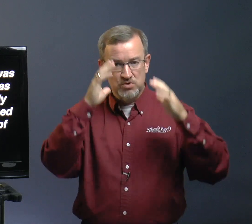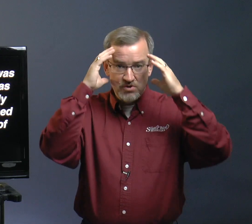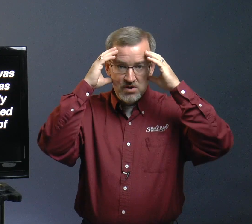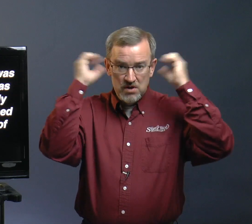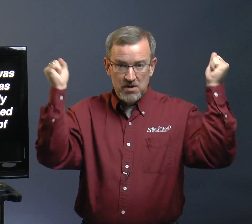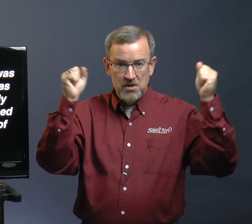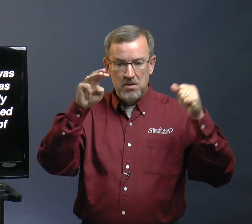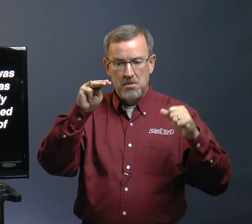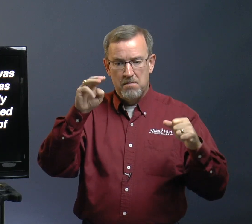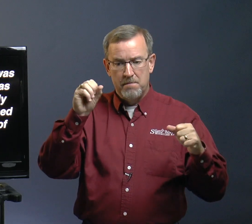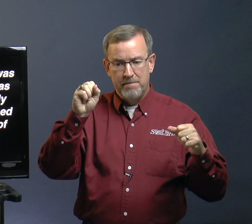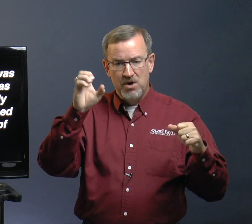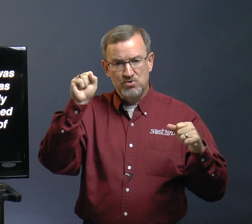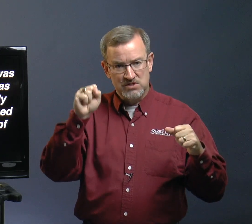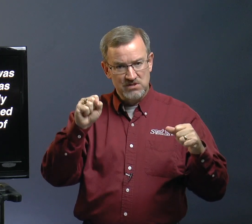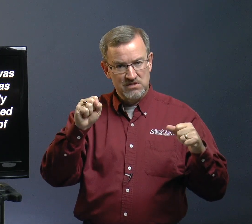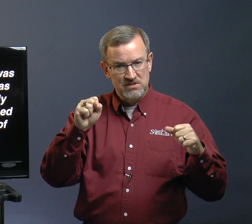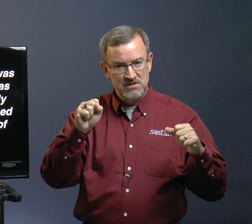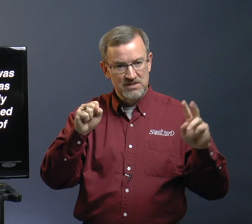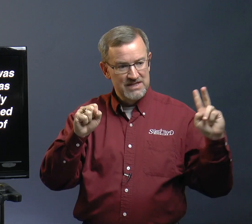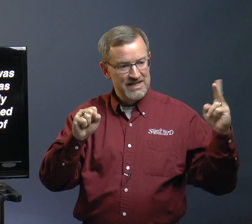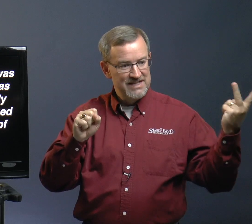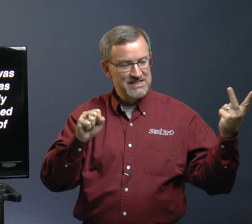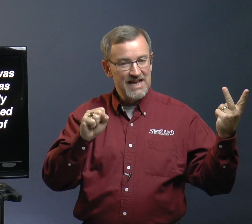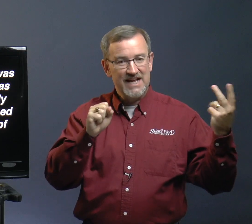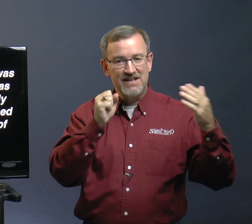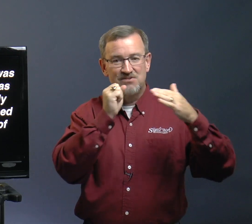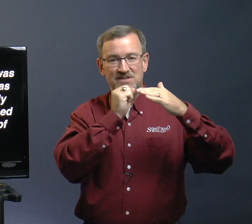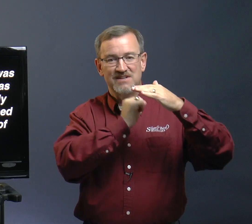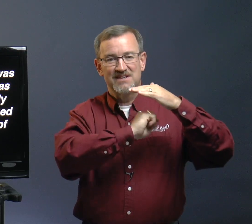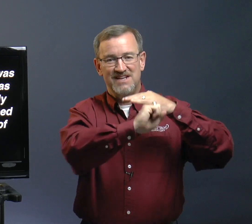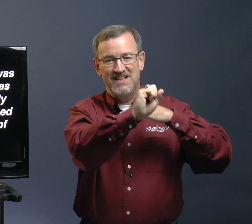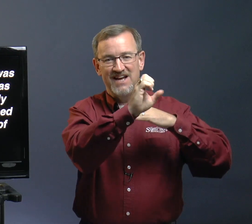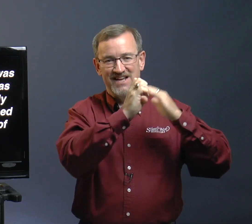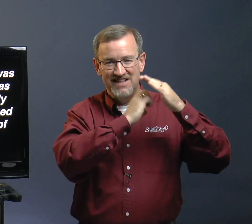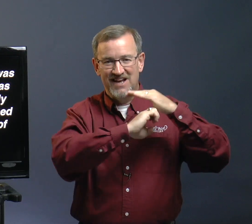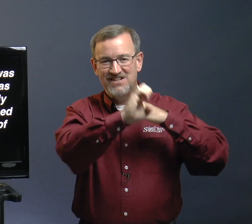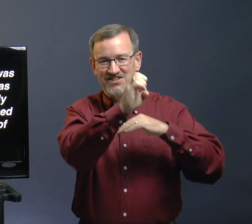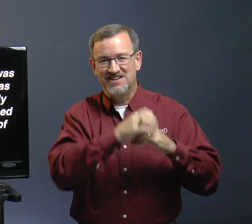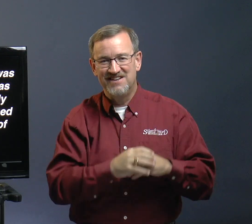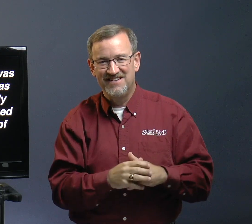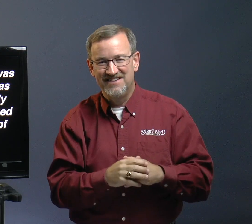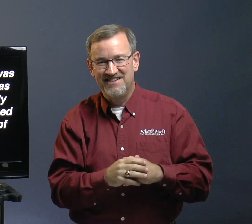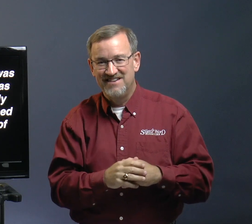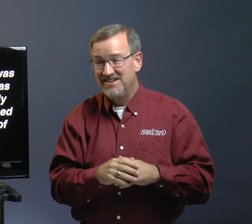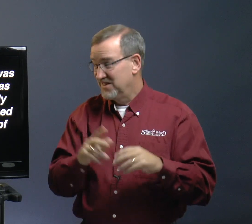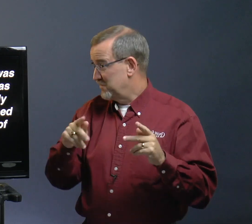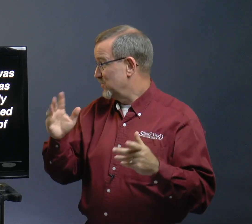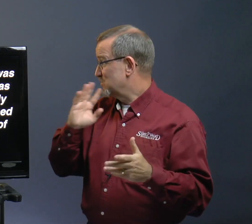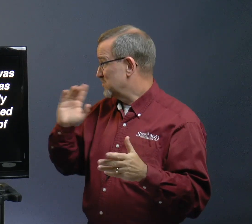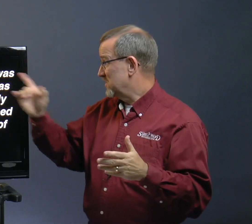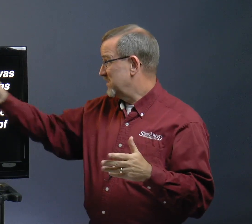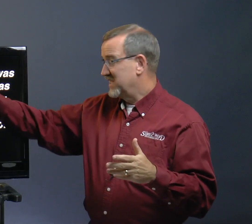was Moses, and second, Elijah, the person we're talking about